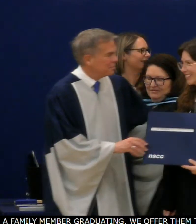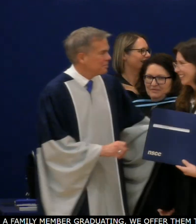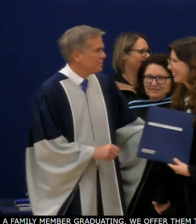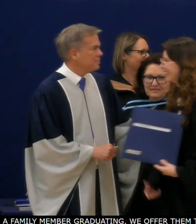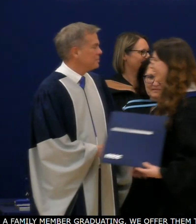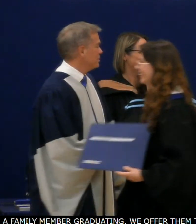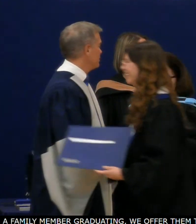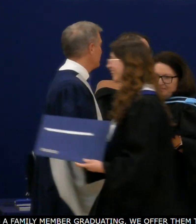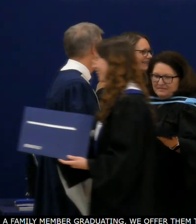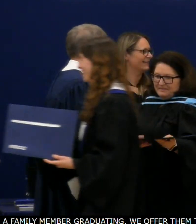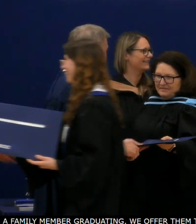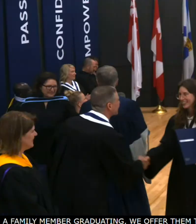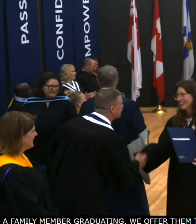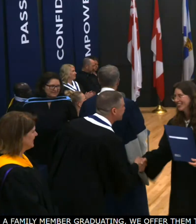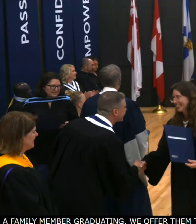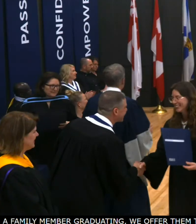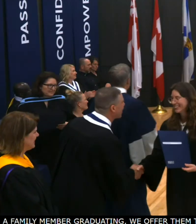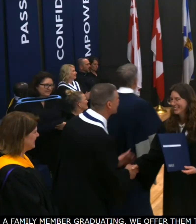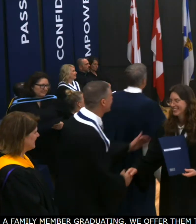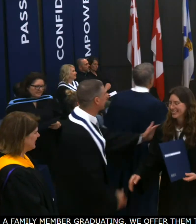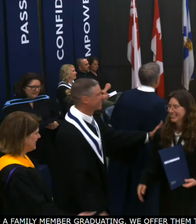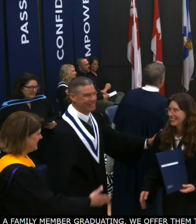Brina Moore.